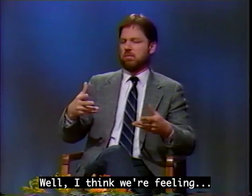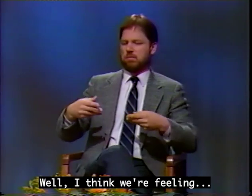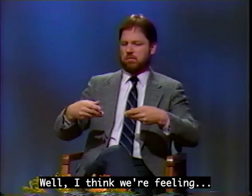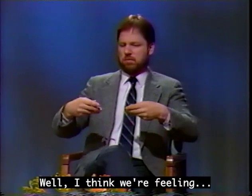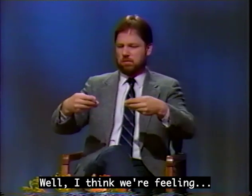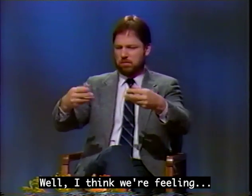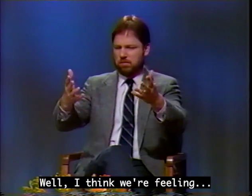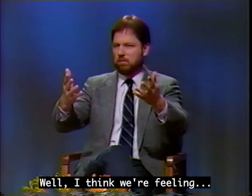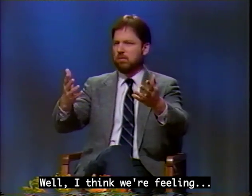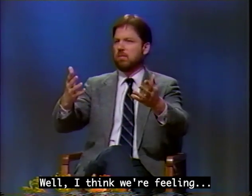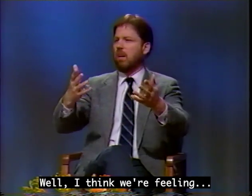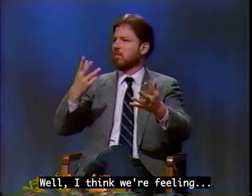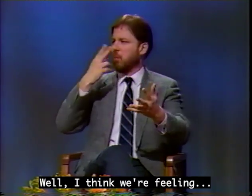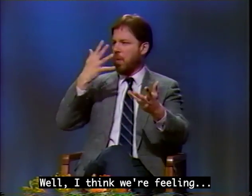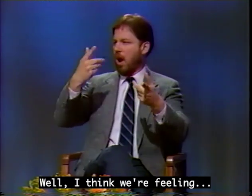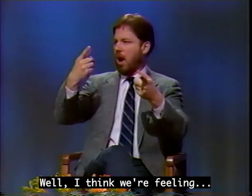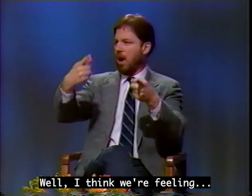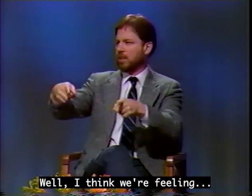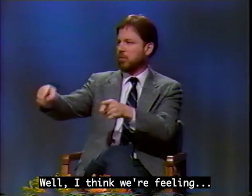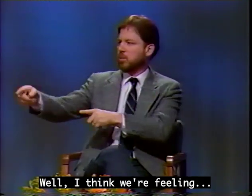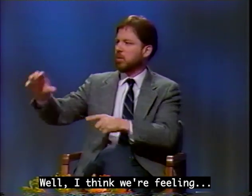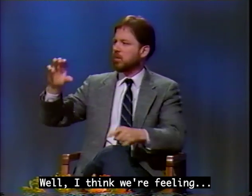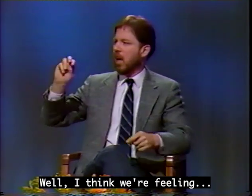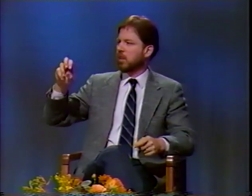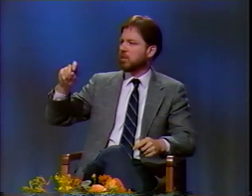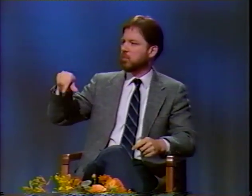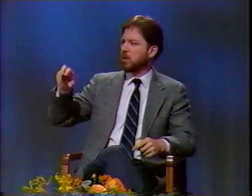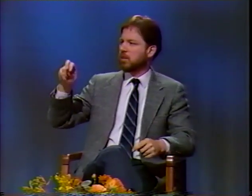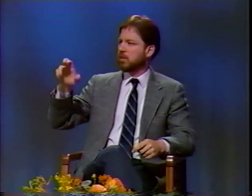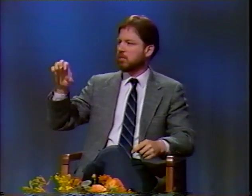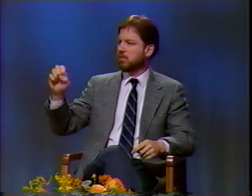Well, I think we're feeling